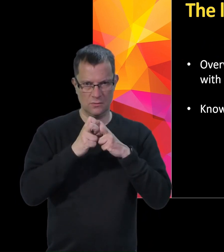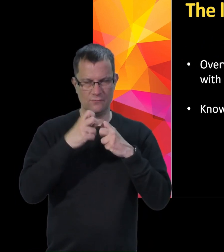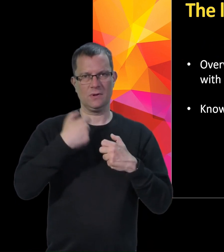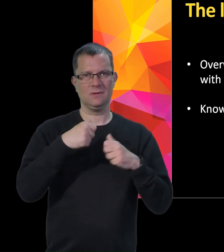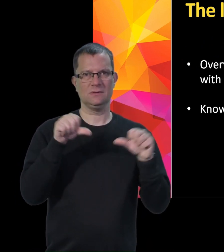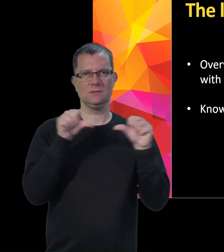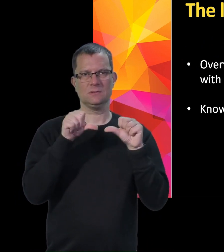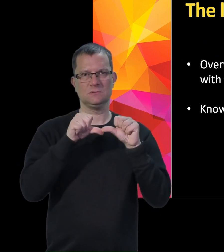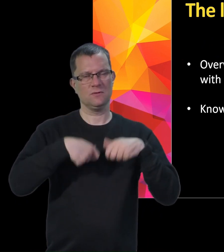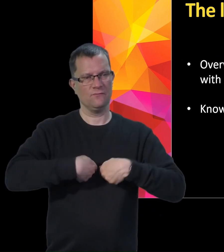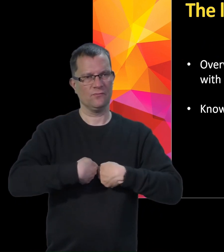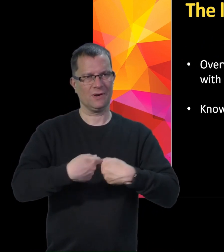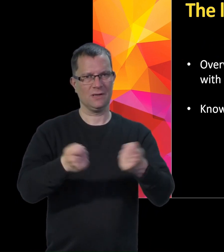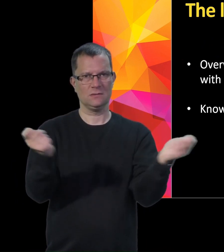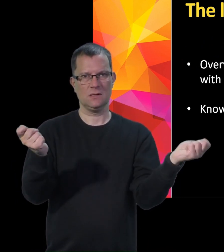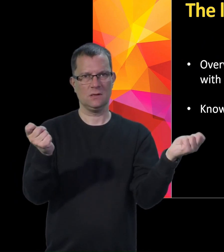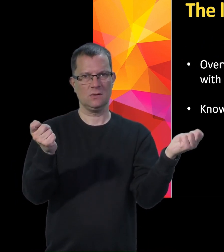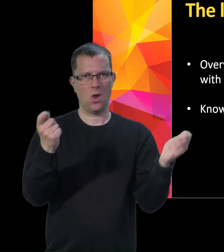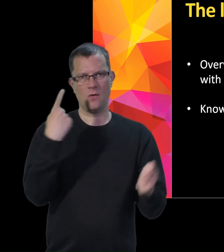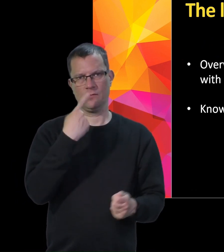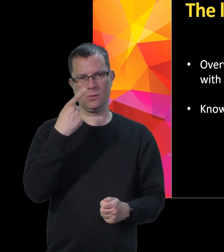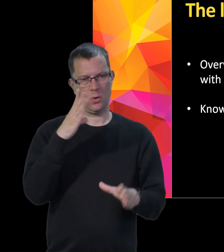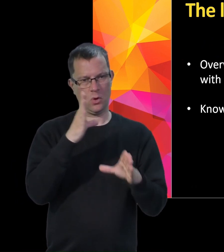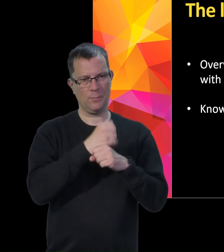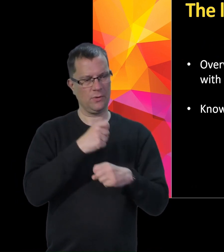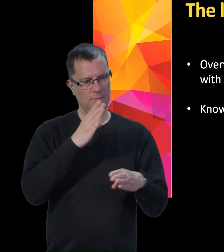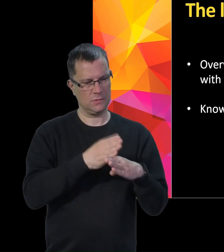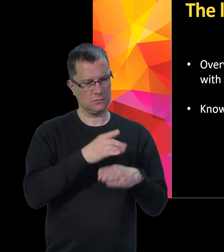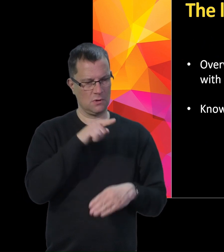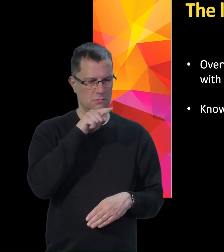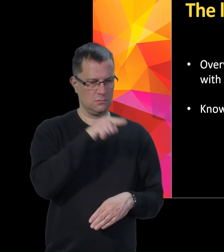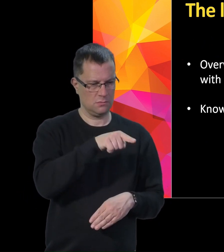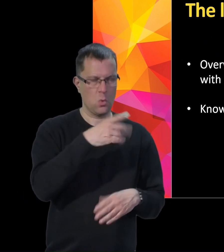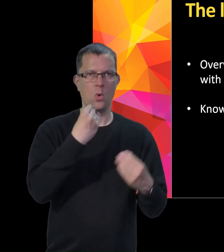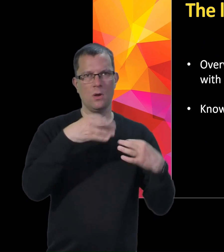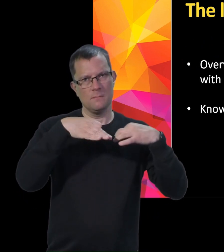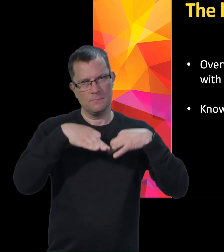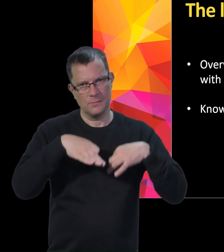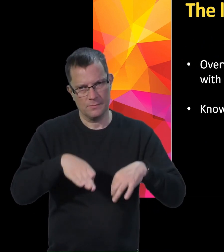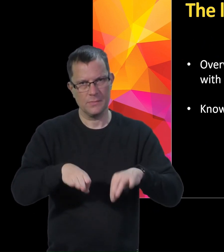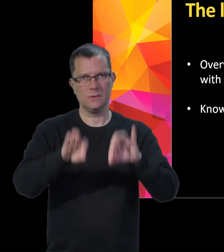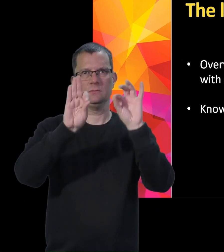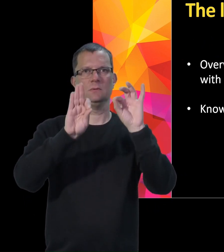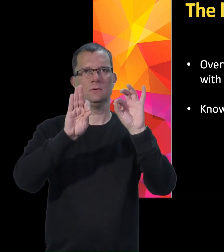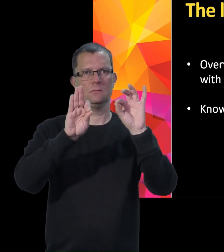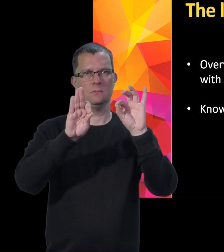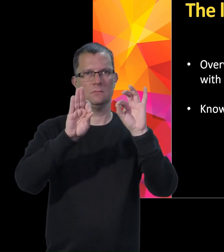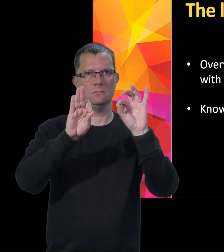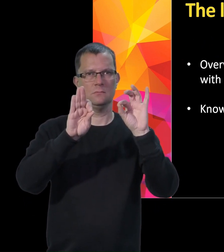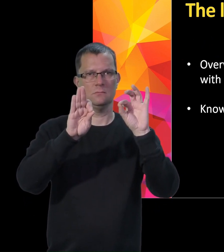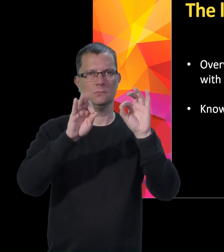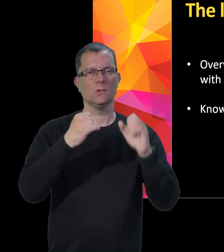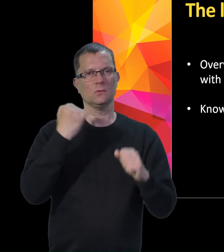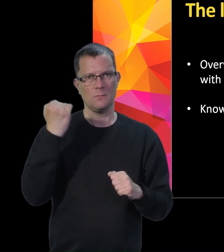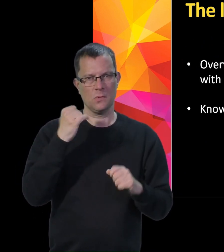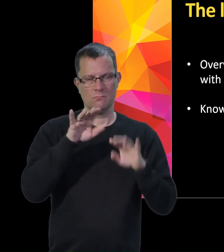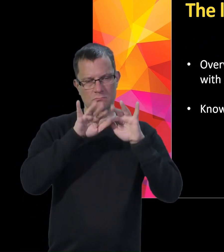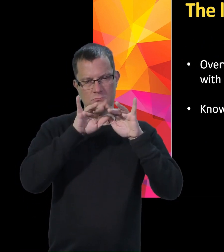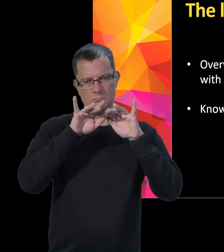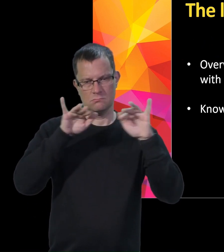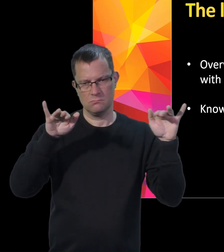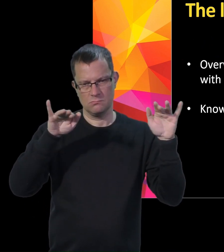And this is because we wanted to improve services around assistive products. The project had different